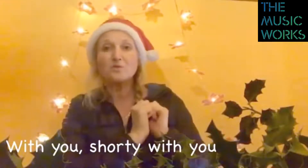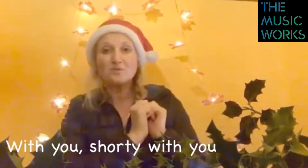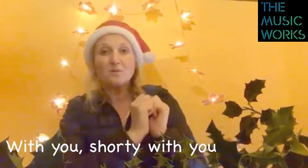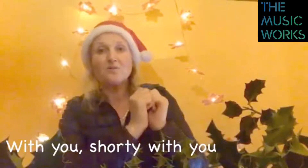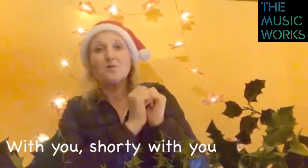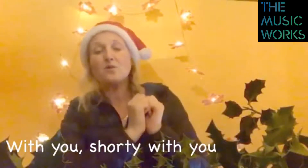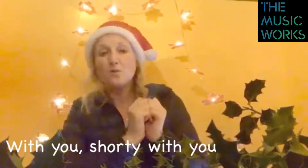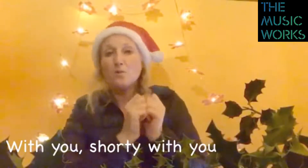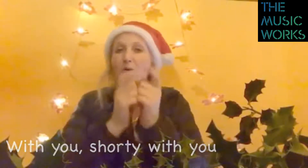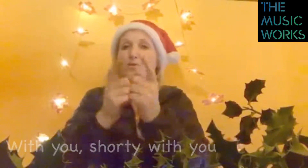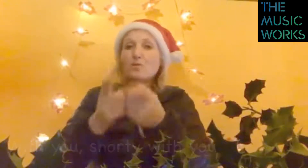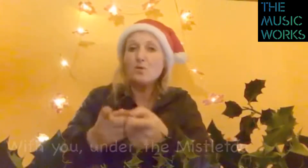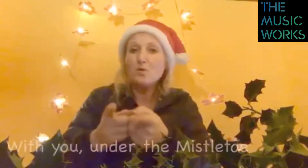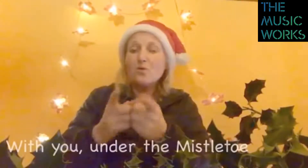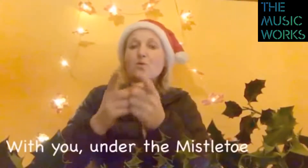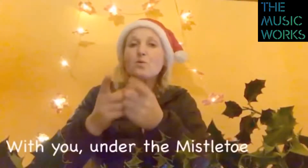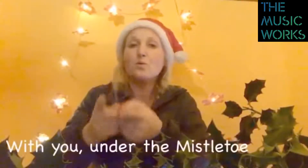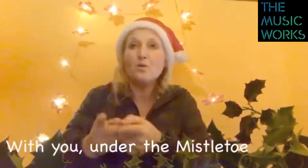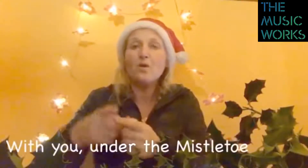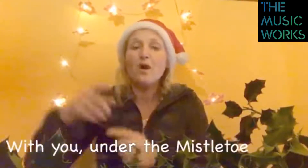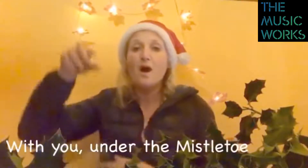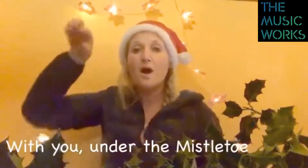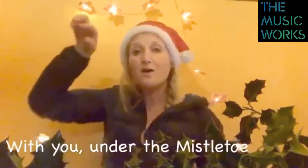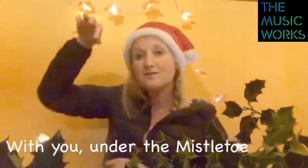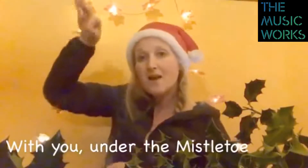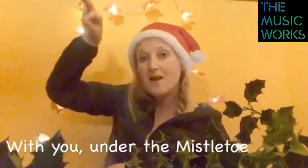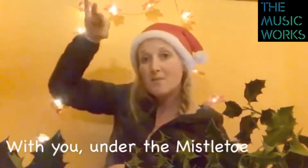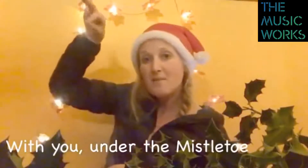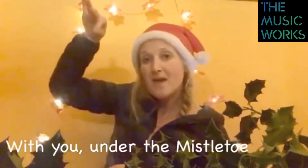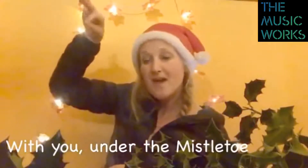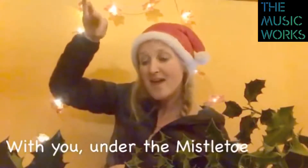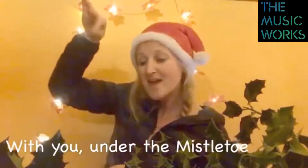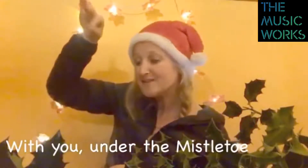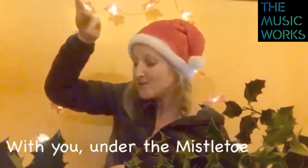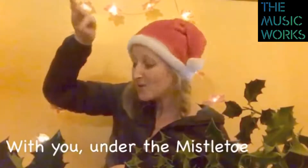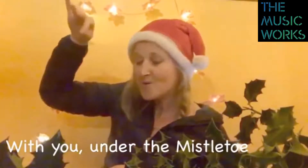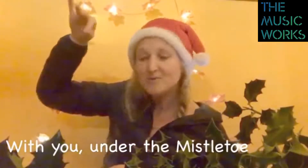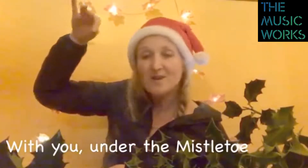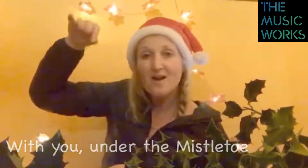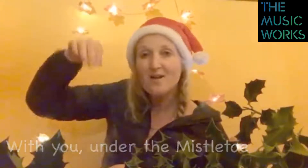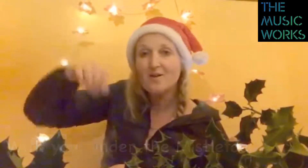shorty with you, with you, under the mistletoe.